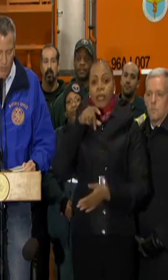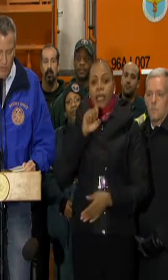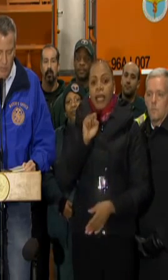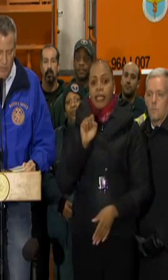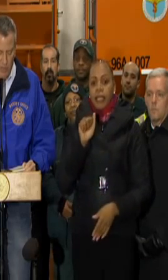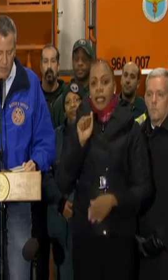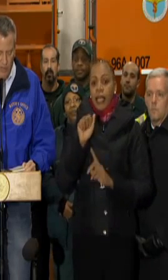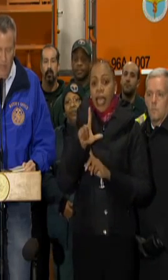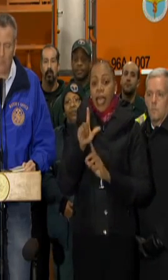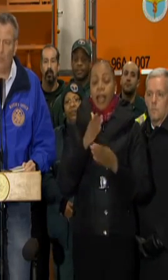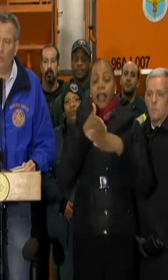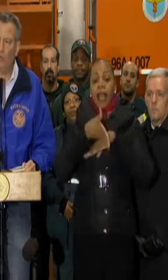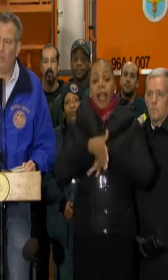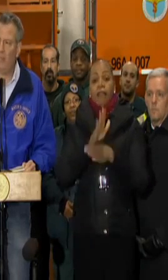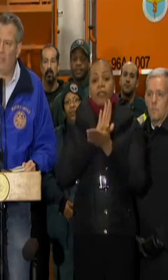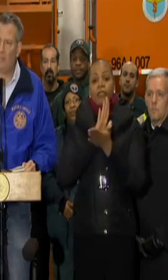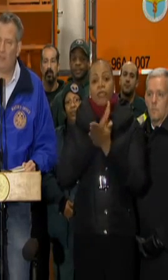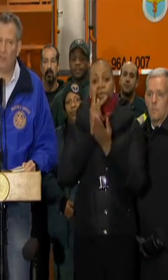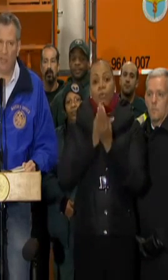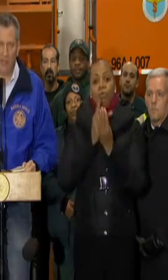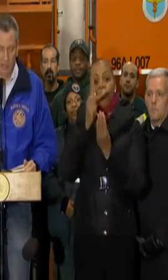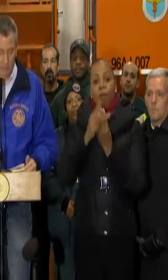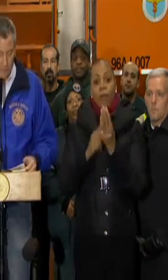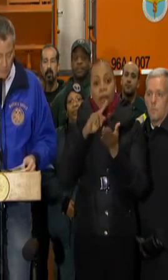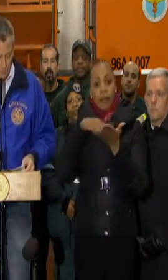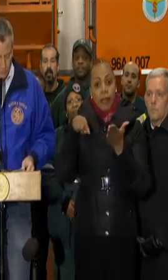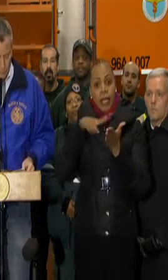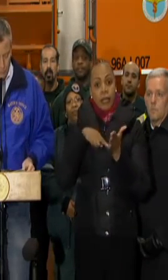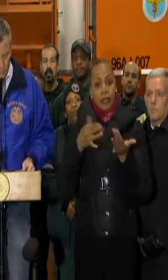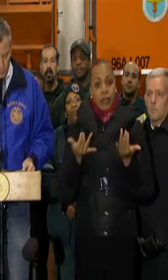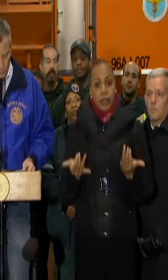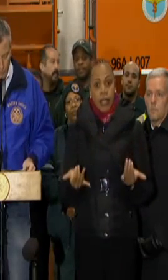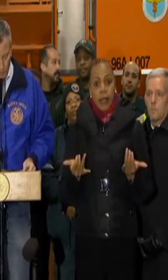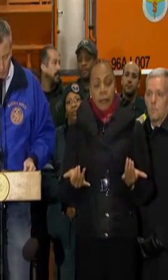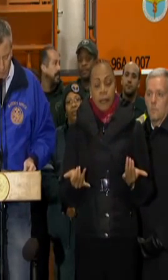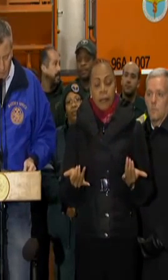after-school programs and events will be canceled today.